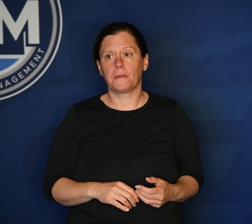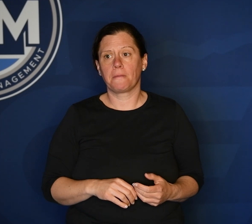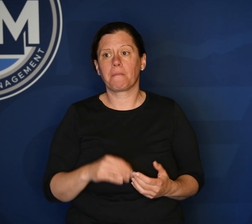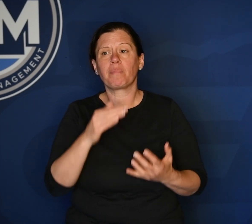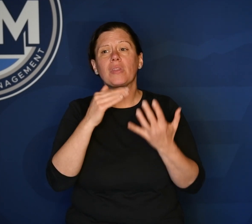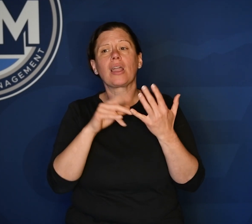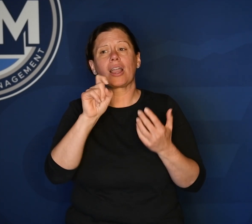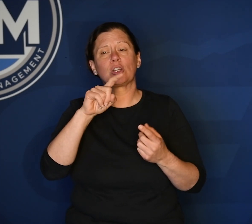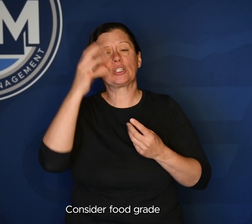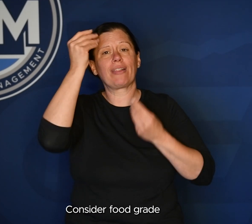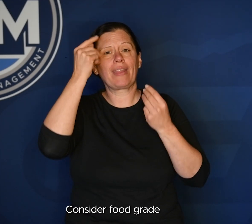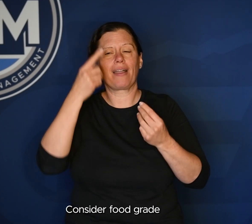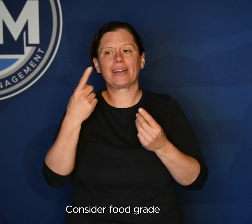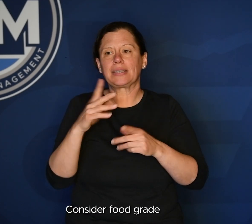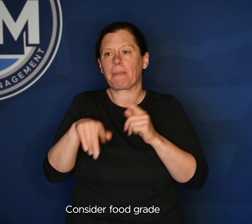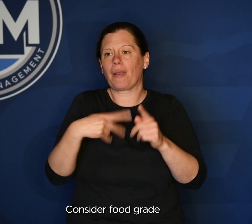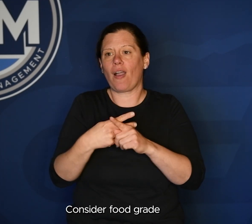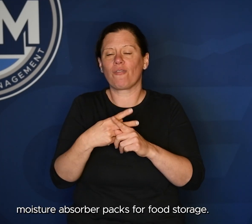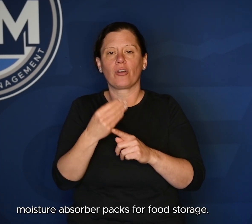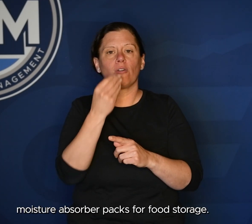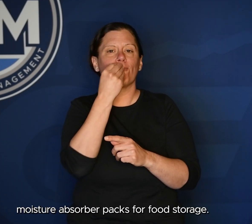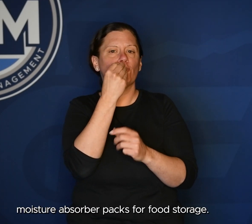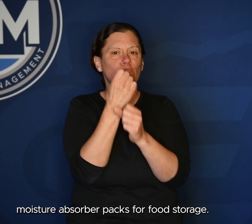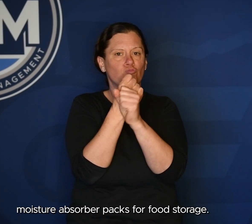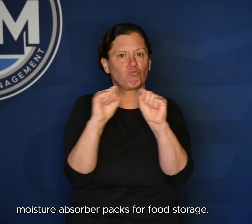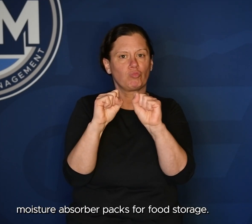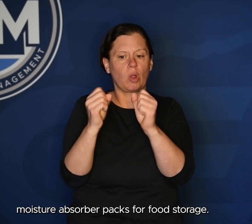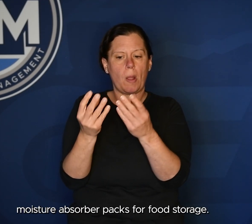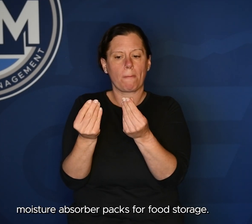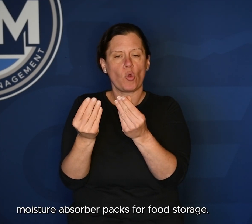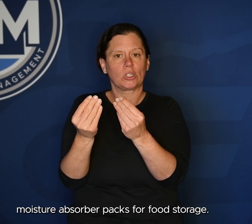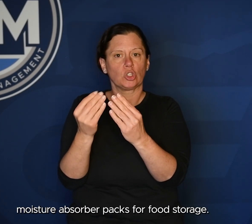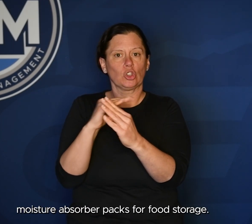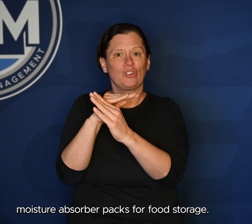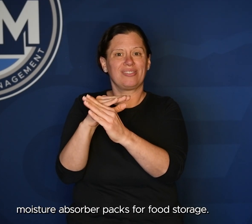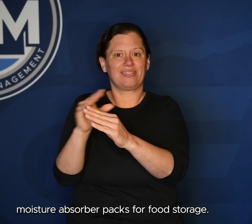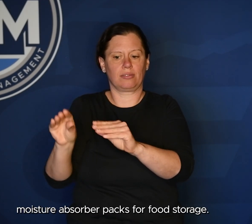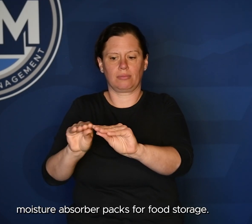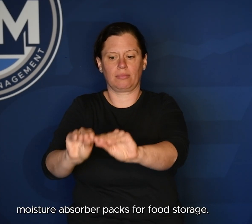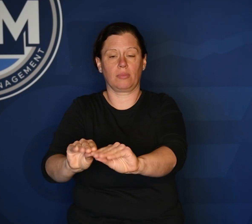Consider food-grade moisture absorber packs for food storage.